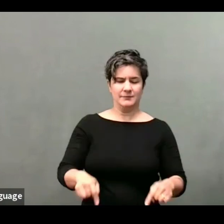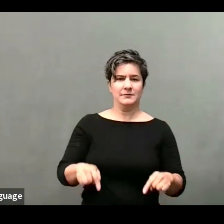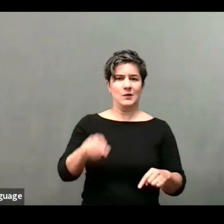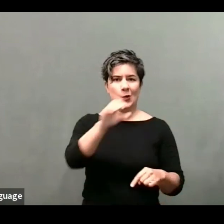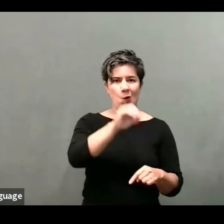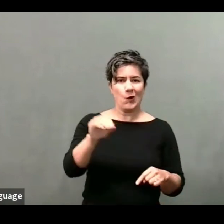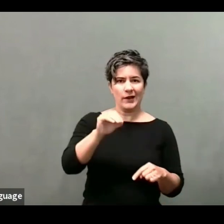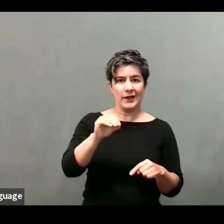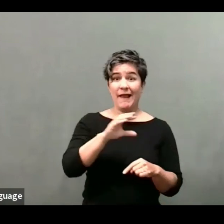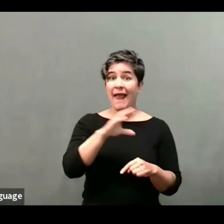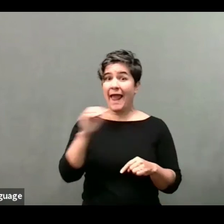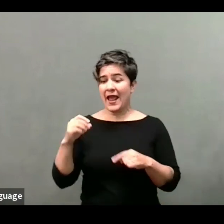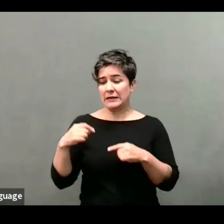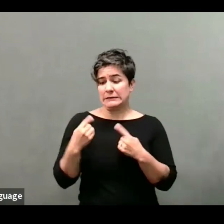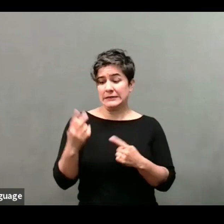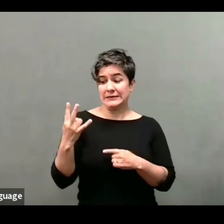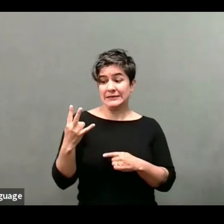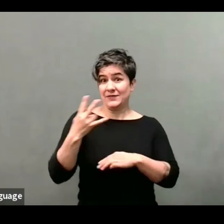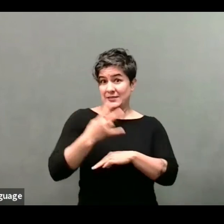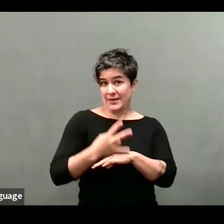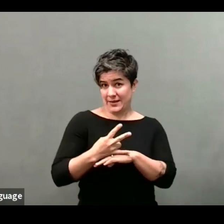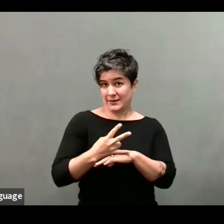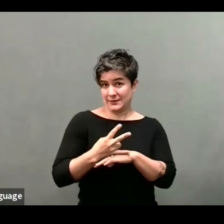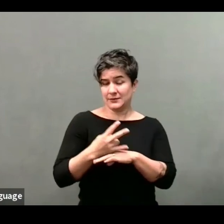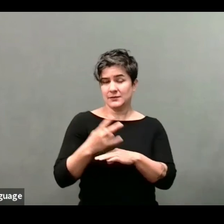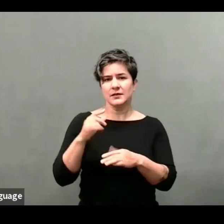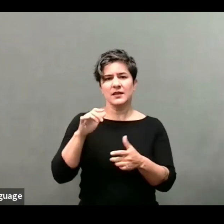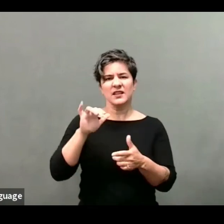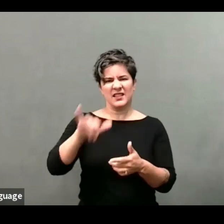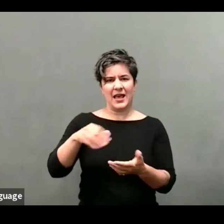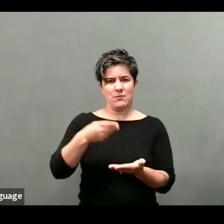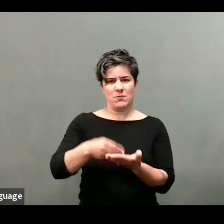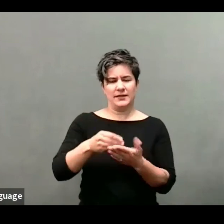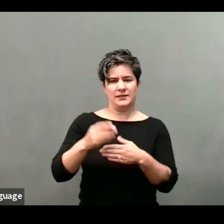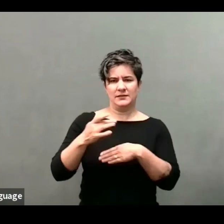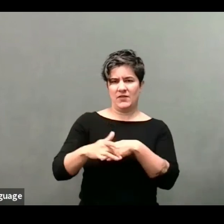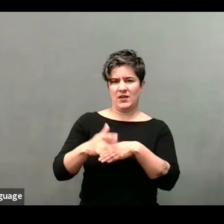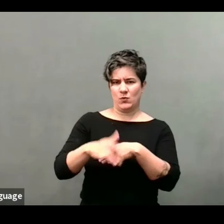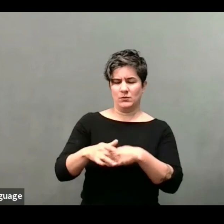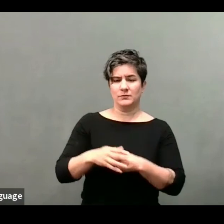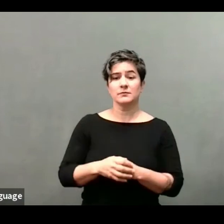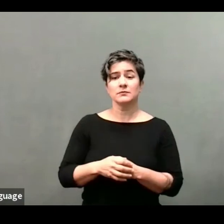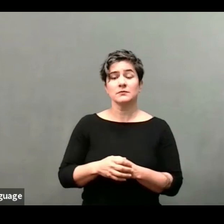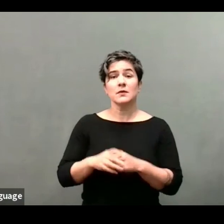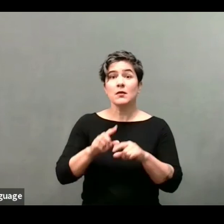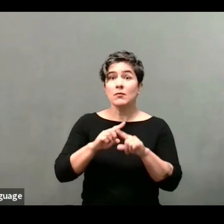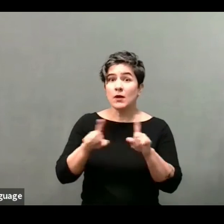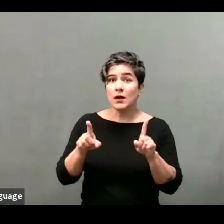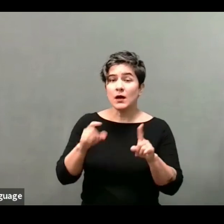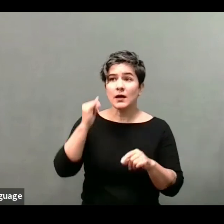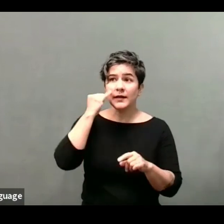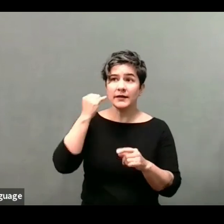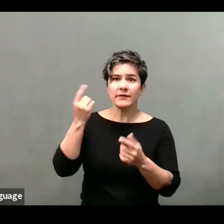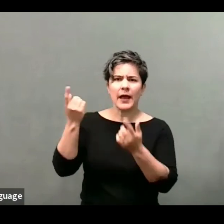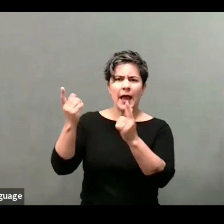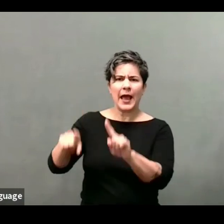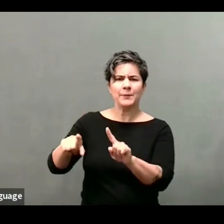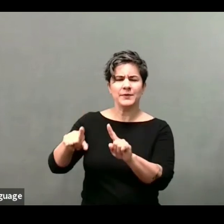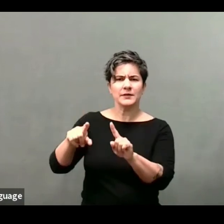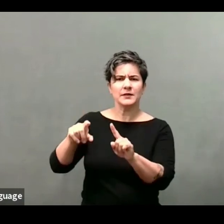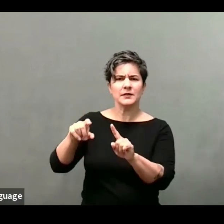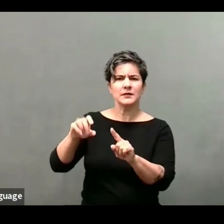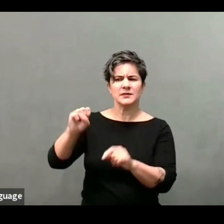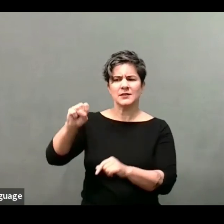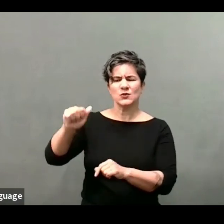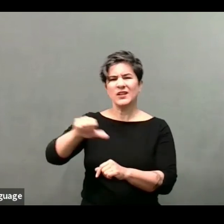7 days, this fund is available to them. Now, if they were assaulted in a different state, they would need to